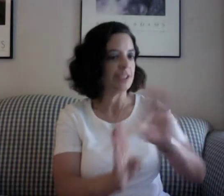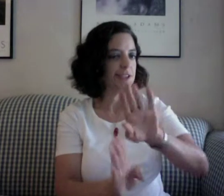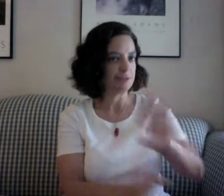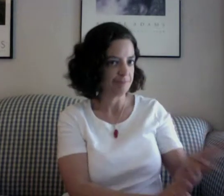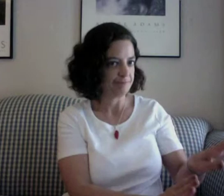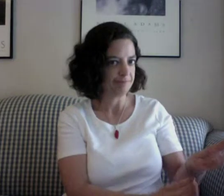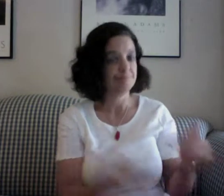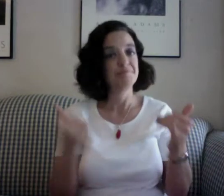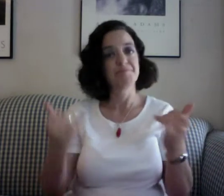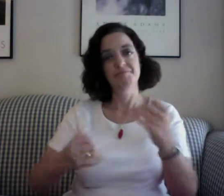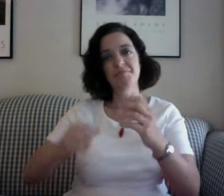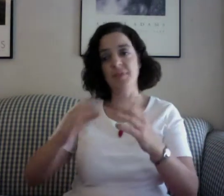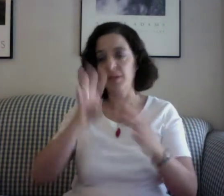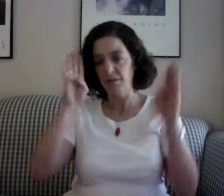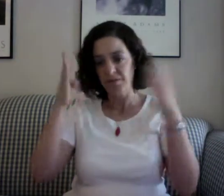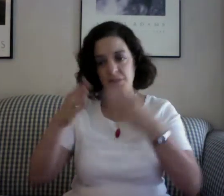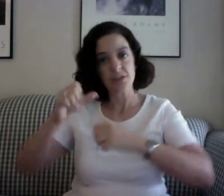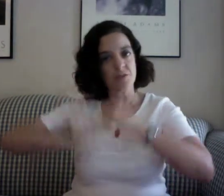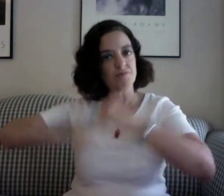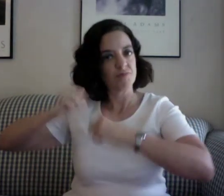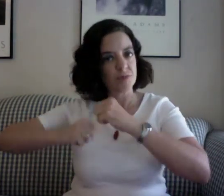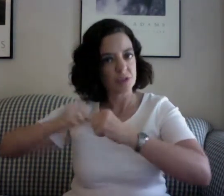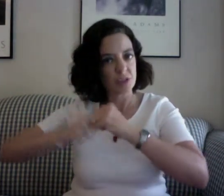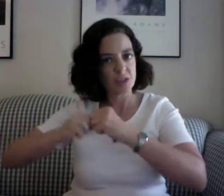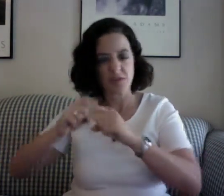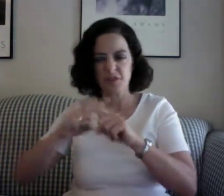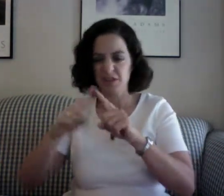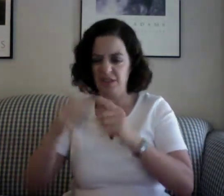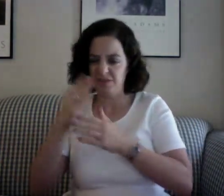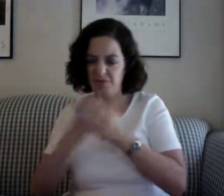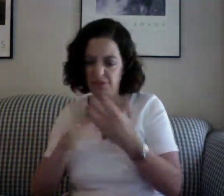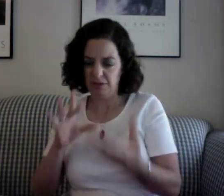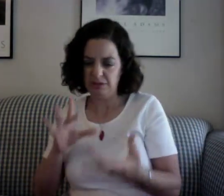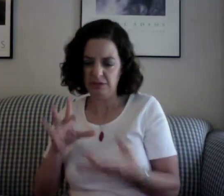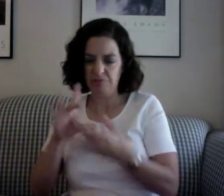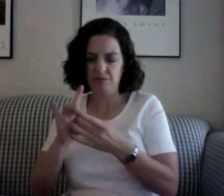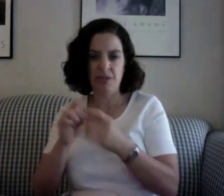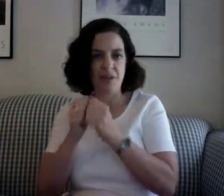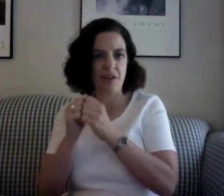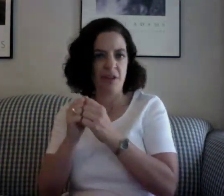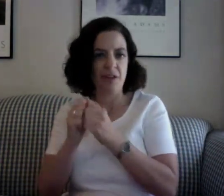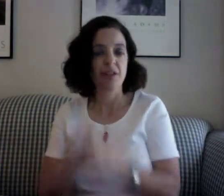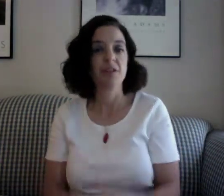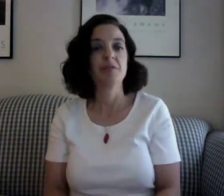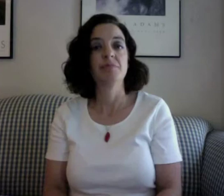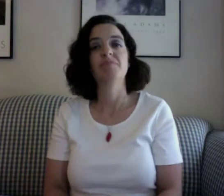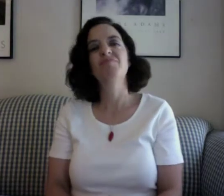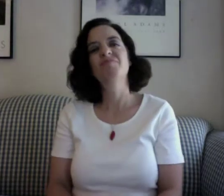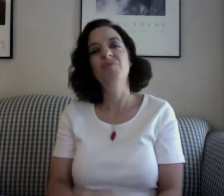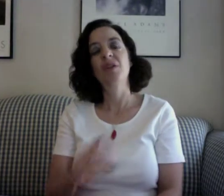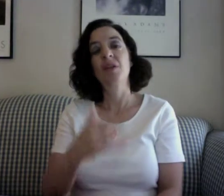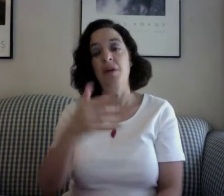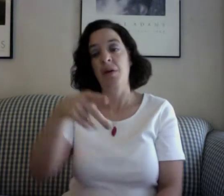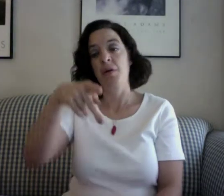So now we're finished with the function. Now we're going to focus on the structure. All those things that come together to make the